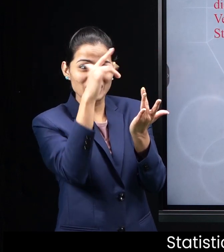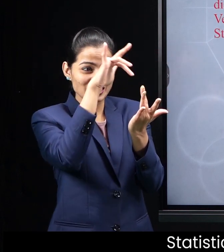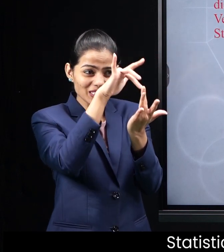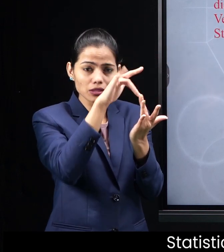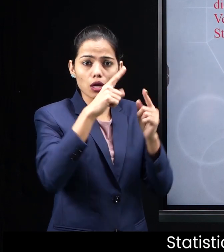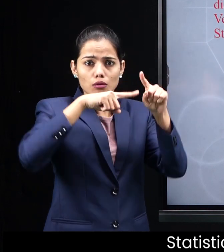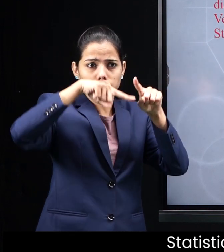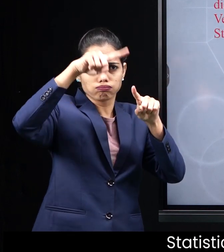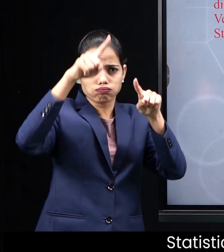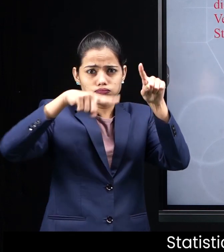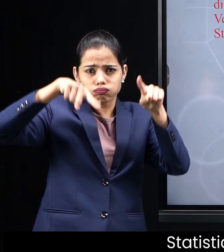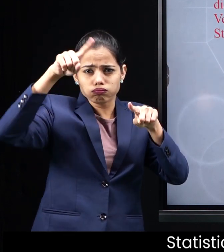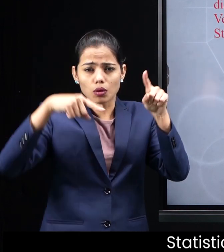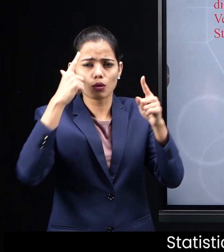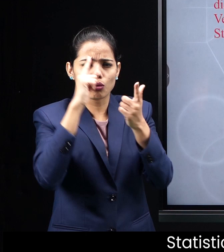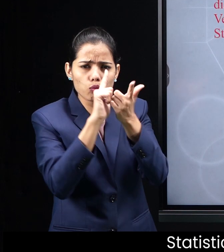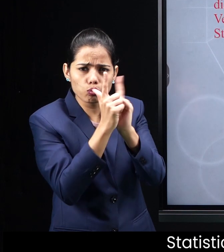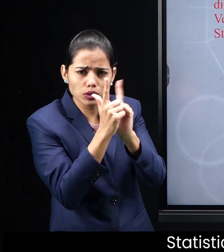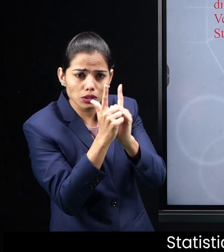logic, and computer science.